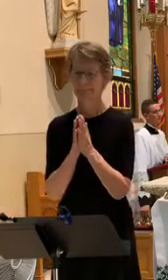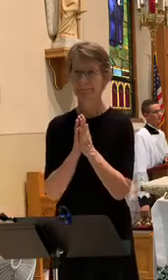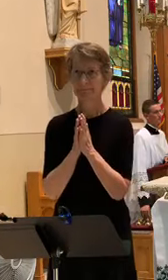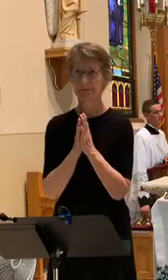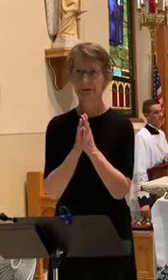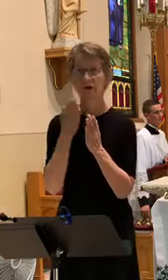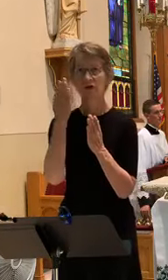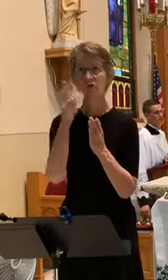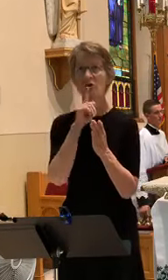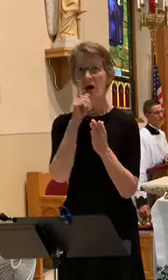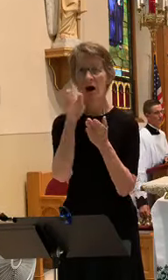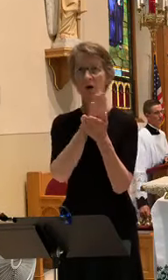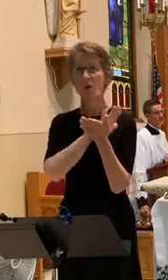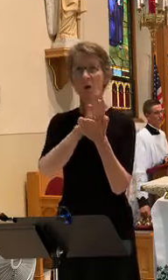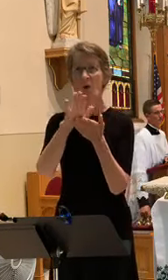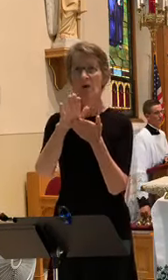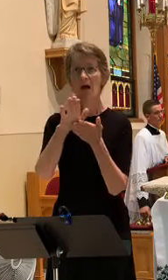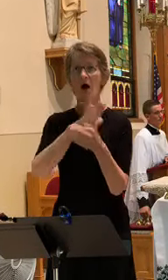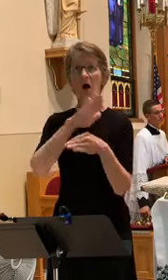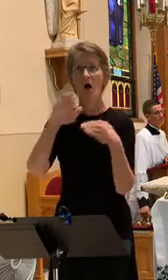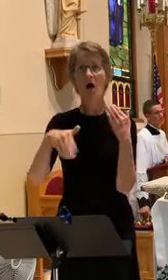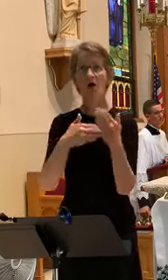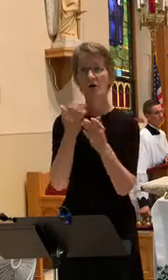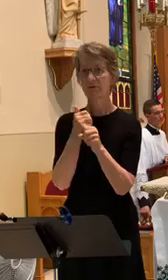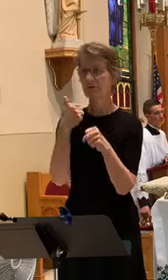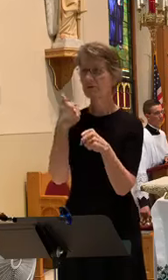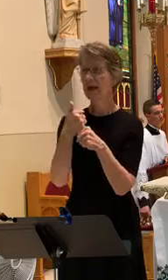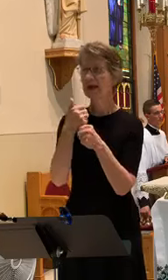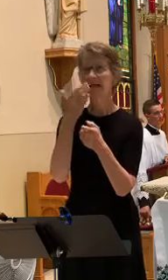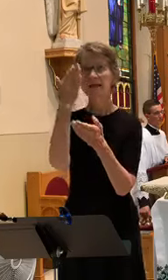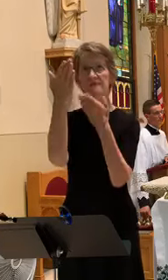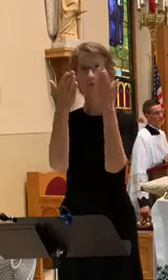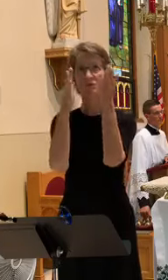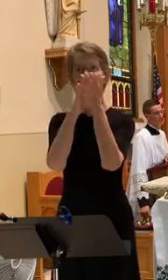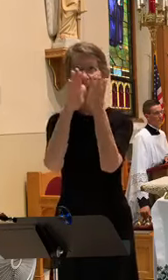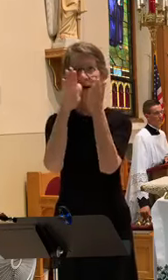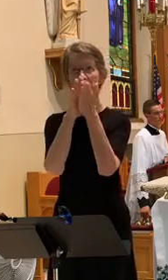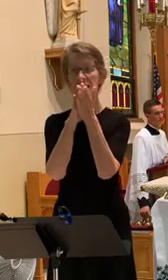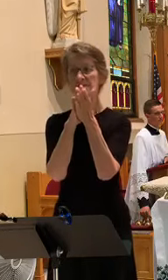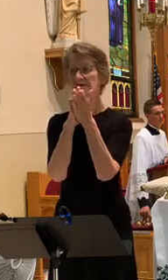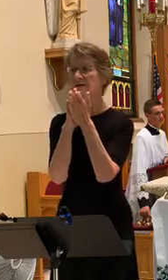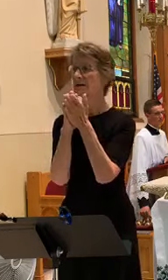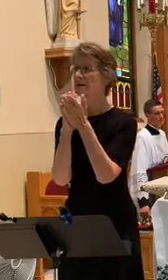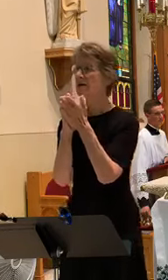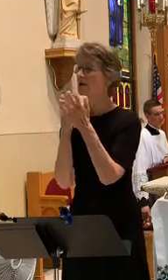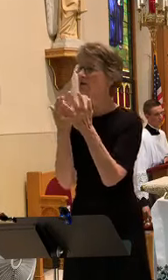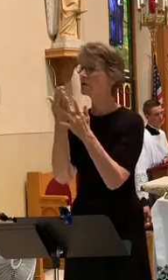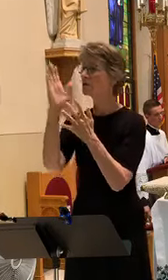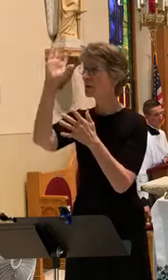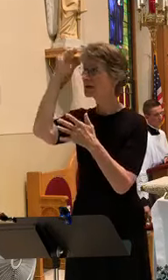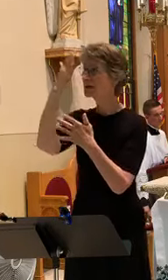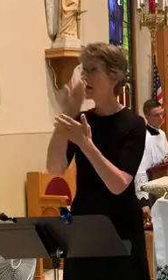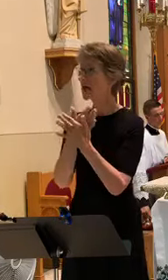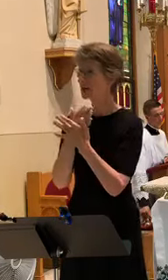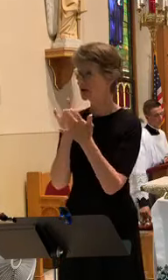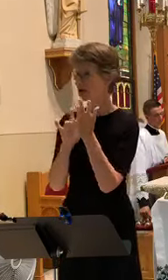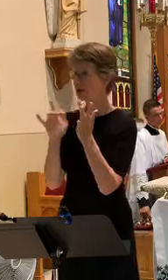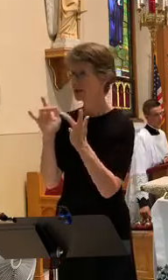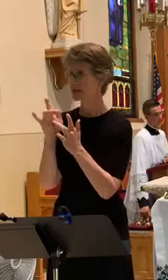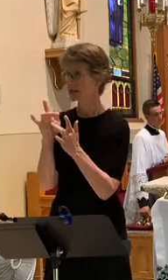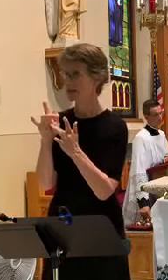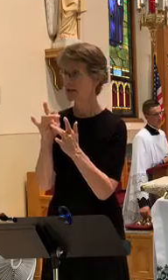You are indeed holy, O Lord, and all you have created rightly gives you praise. For through your Son, our Lord